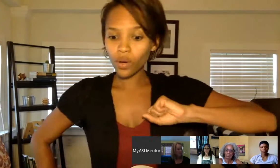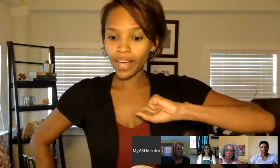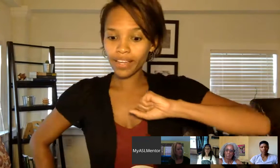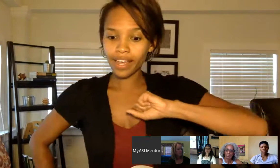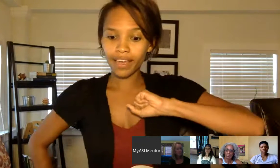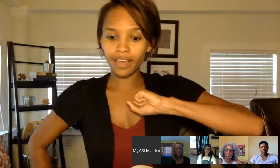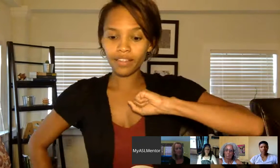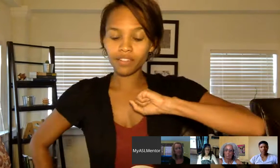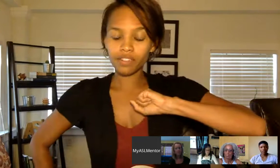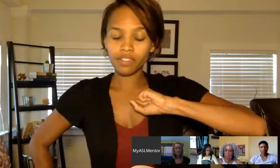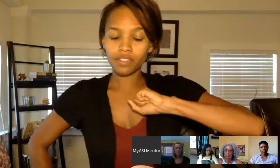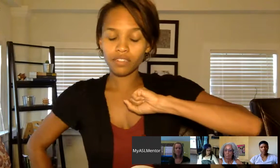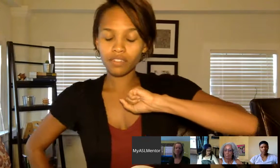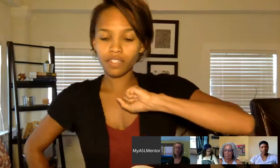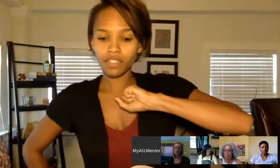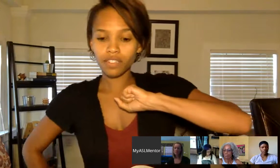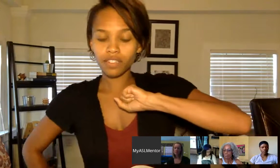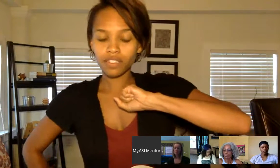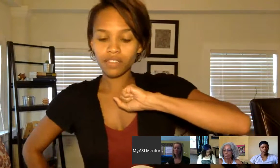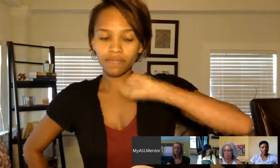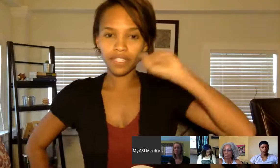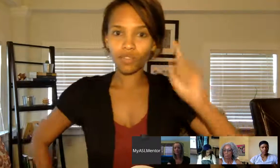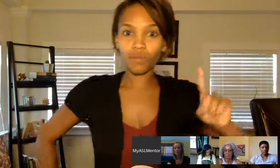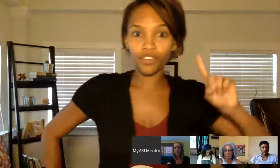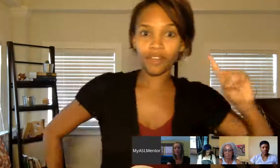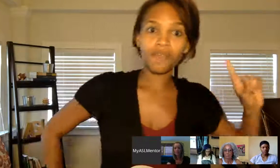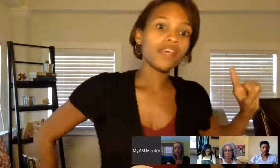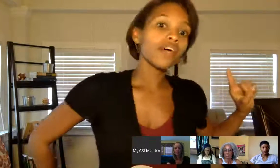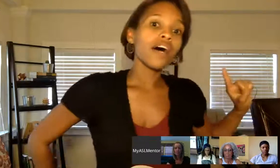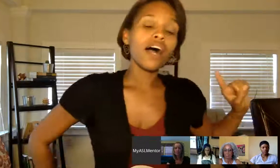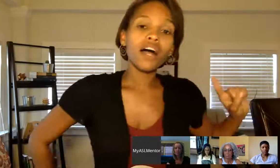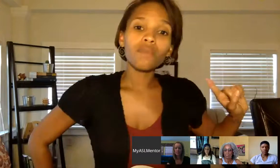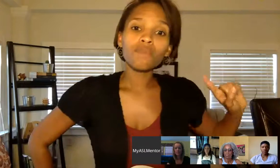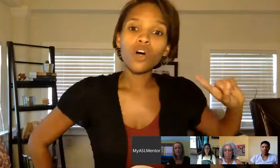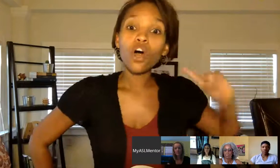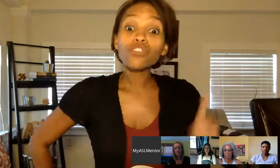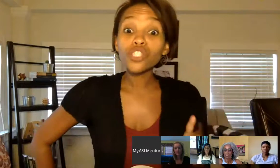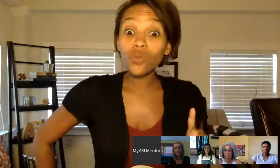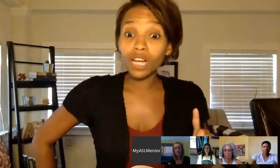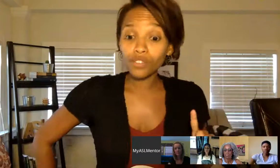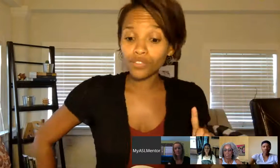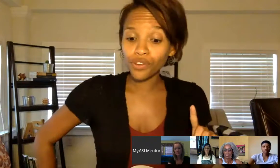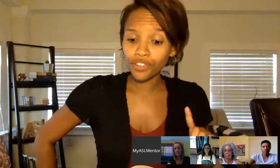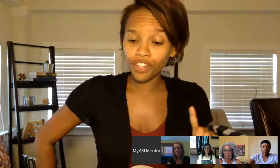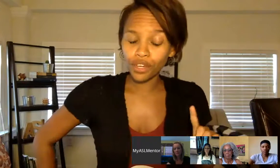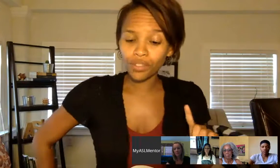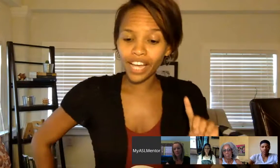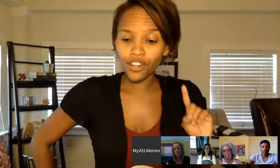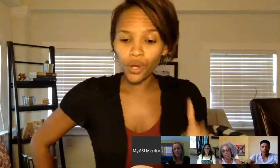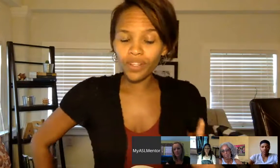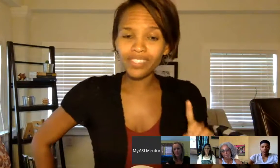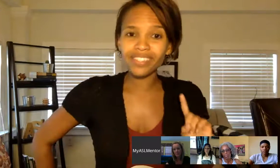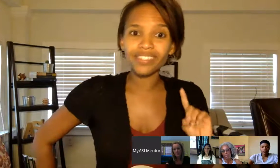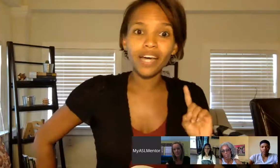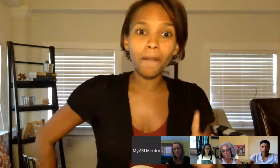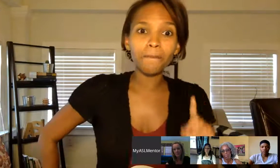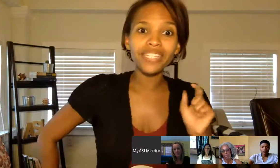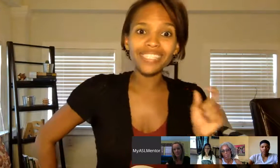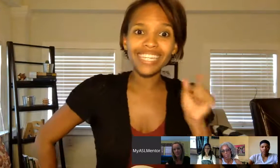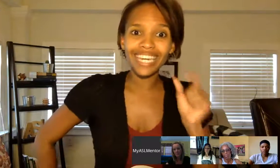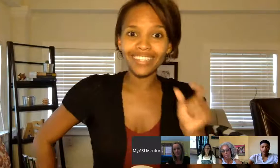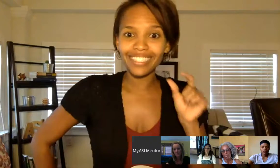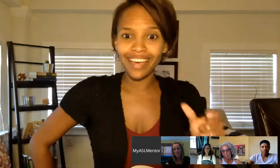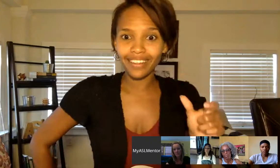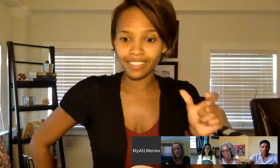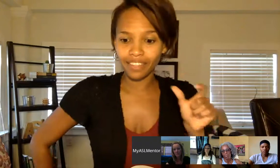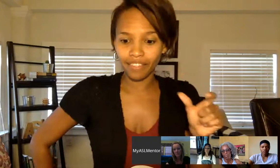Let's go ahead and one more thing. Also, while I was reviewing the videos, I noticed some